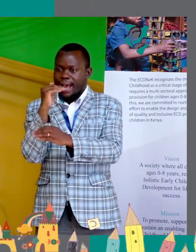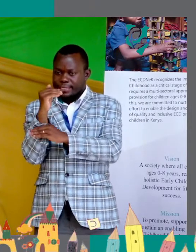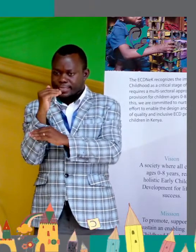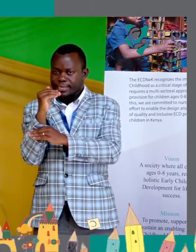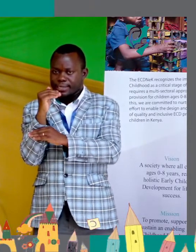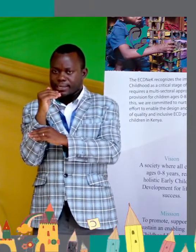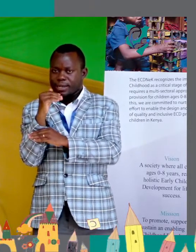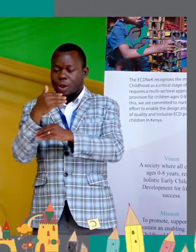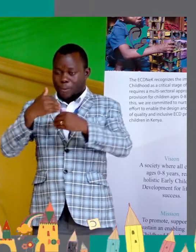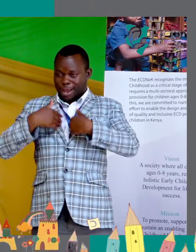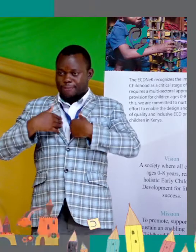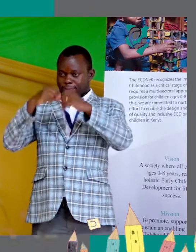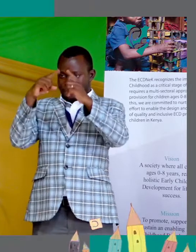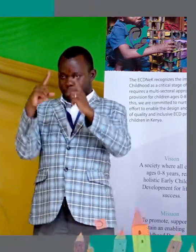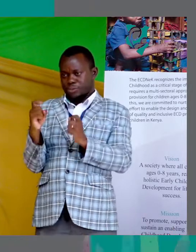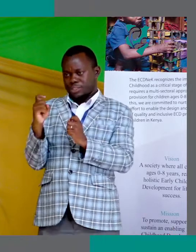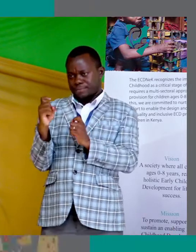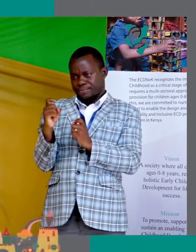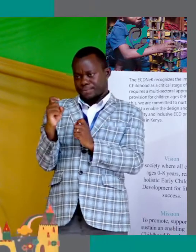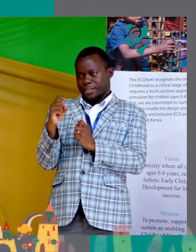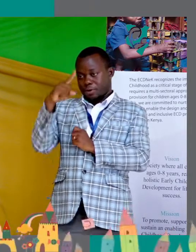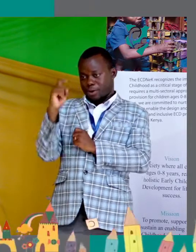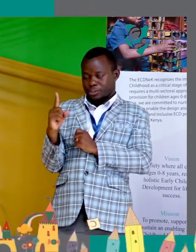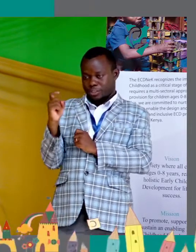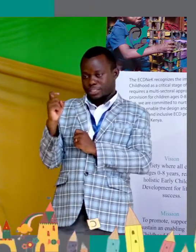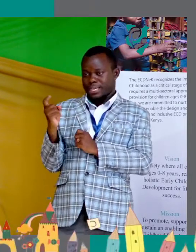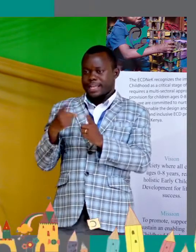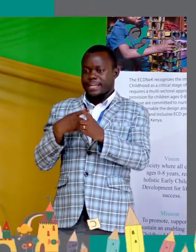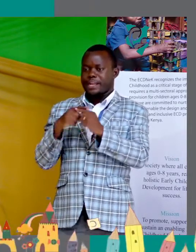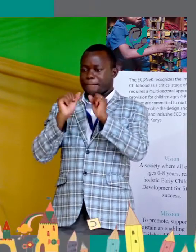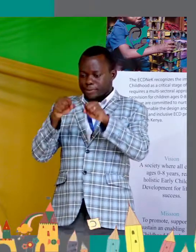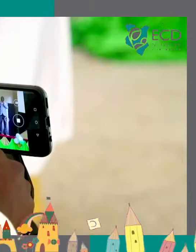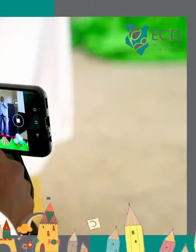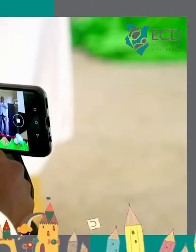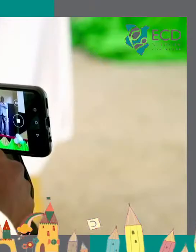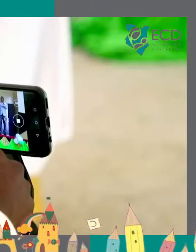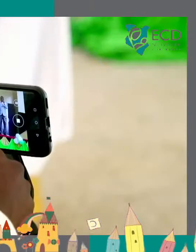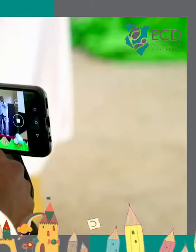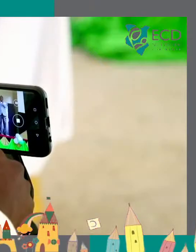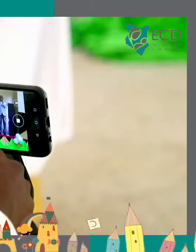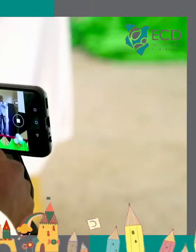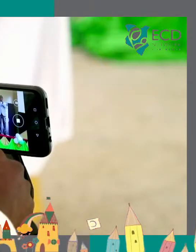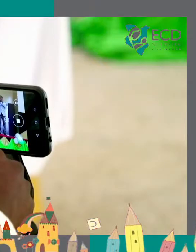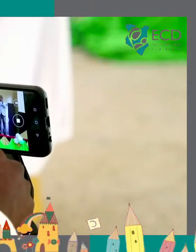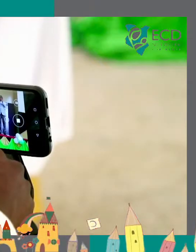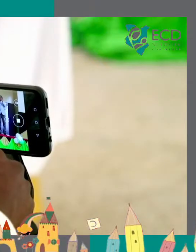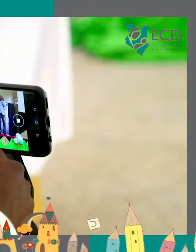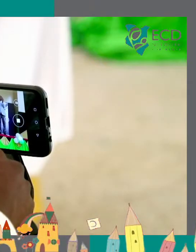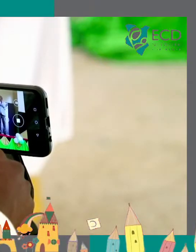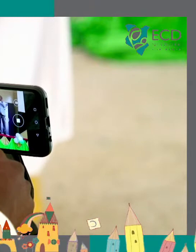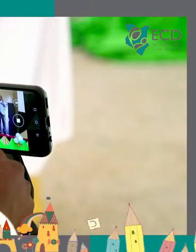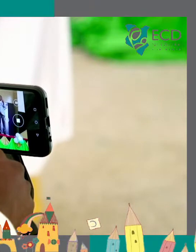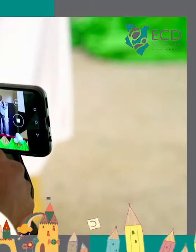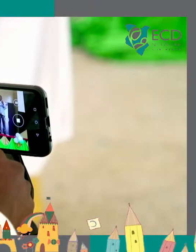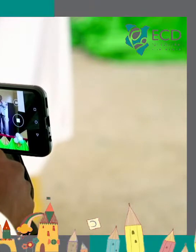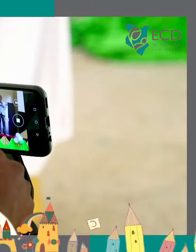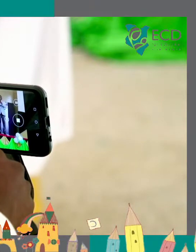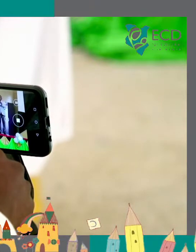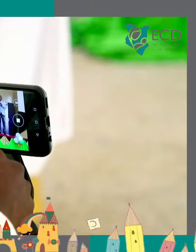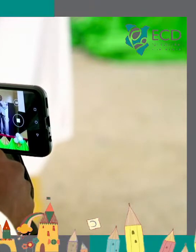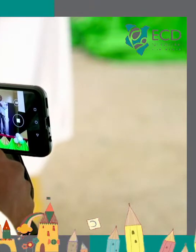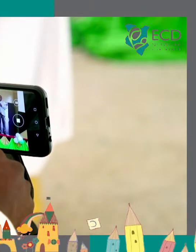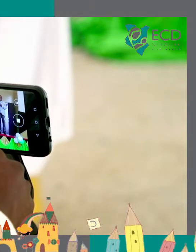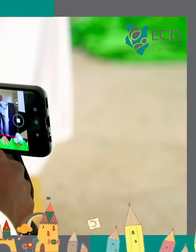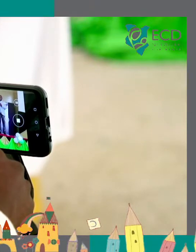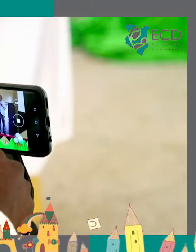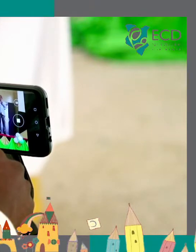the questions we are asking were, how has this impacted CHV's work? And secondly, how are CHVs responding? How